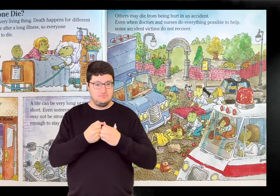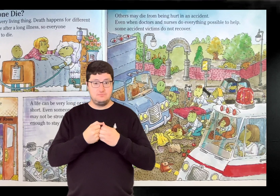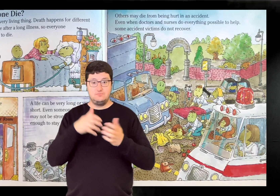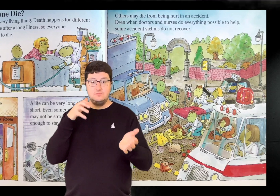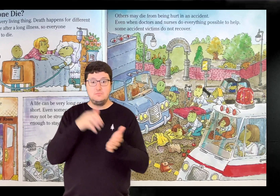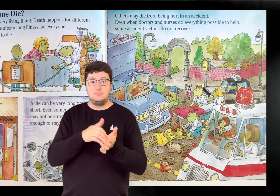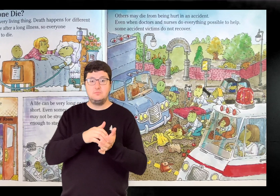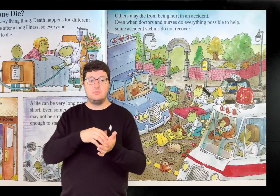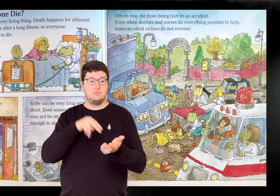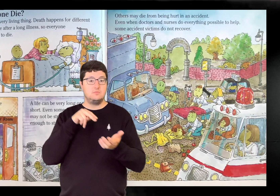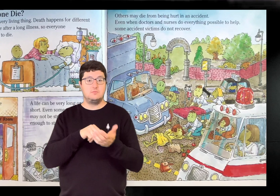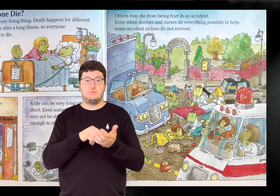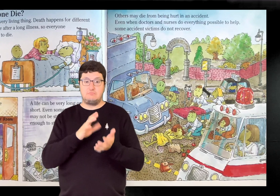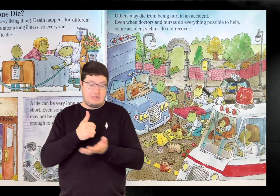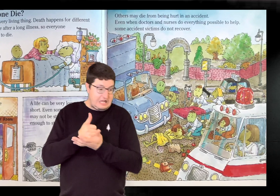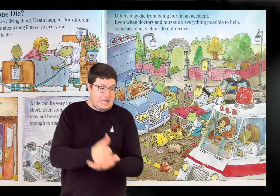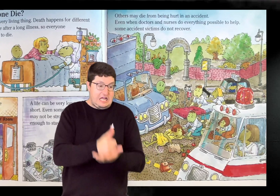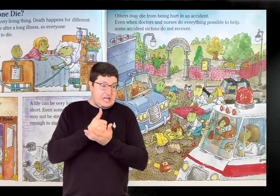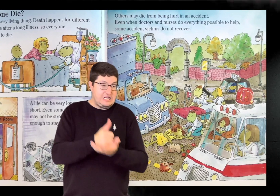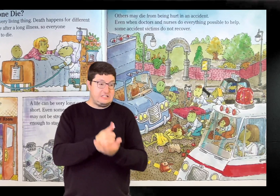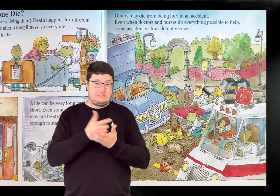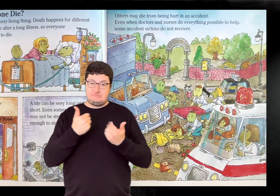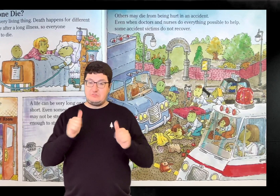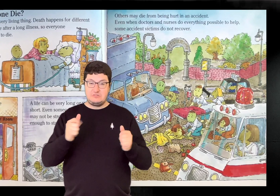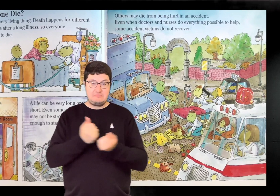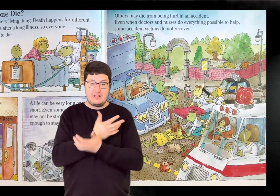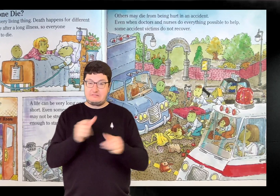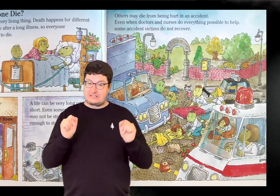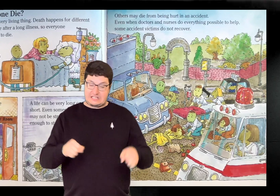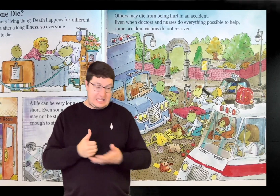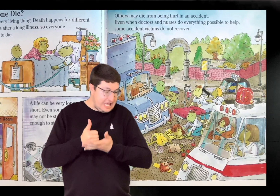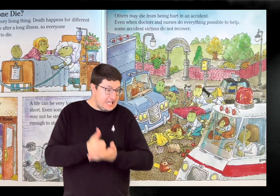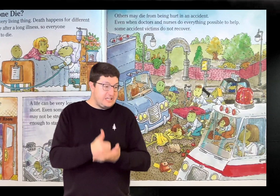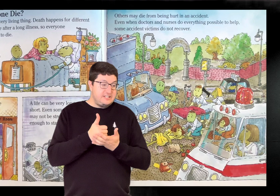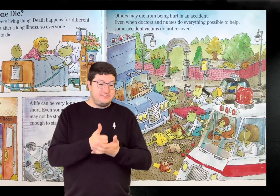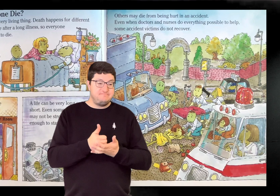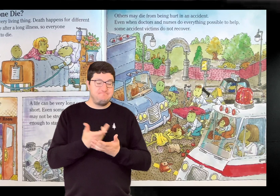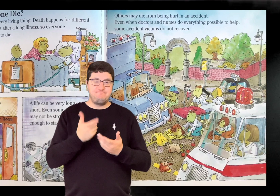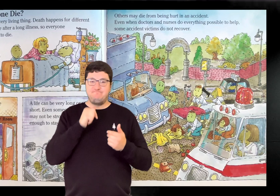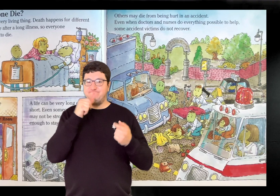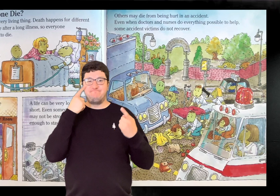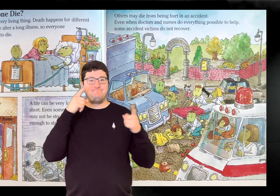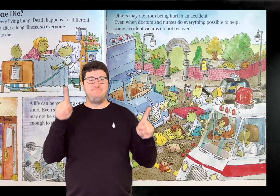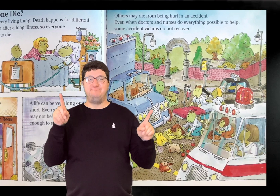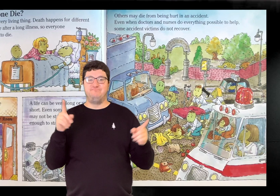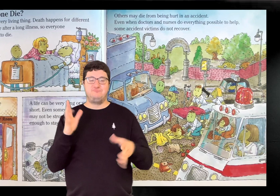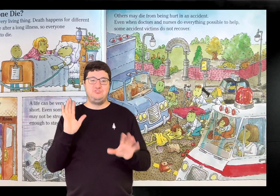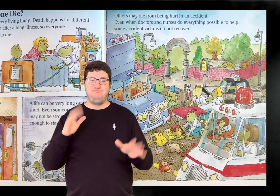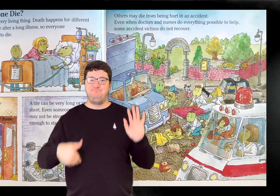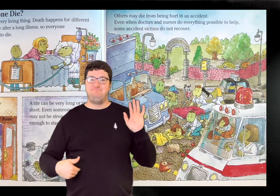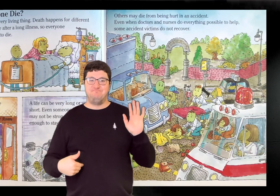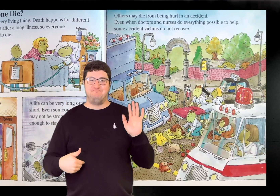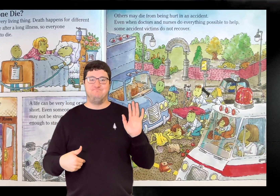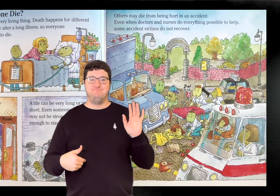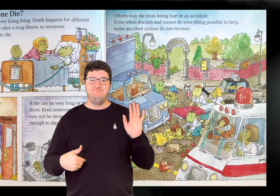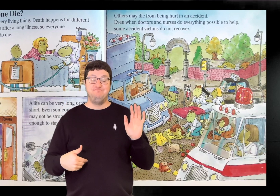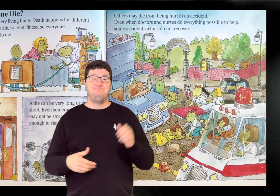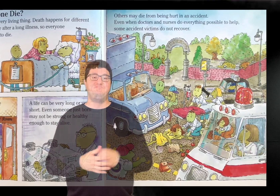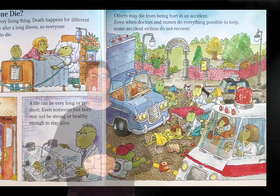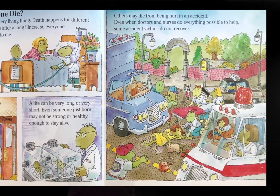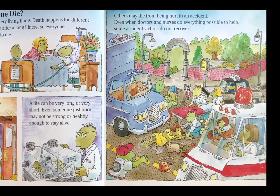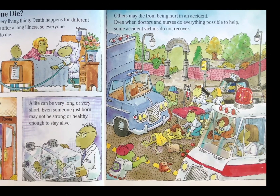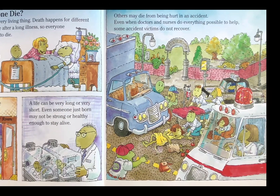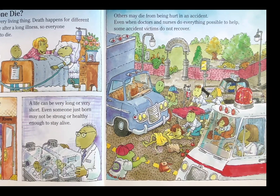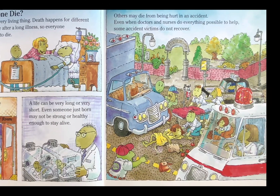Others may die from being hurt in an accident. Even when doctors and nurses do everything possible to help, some accident victims do not